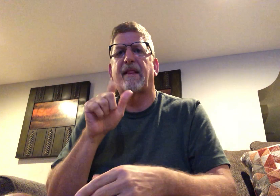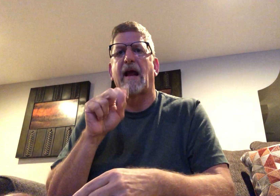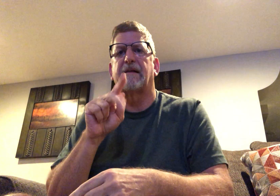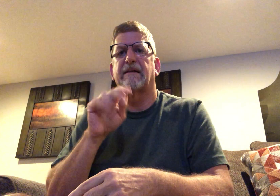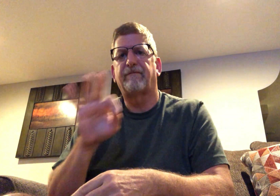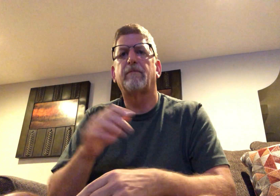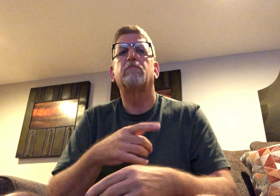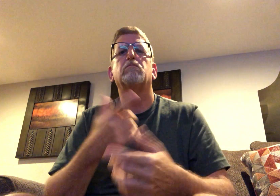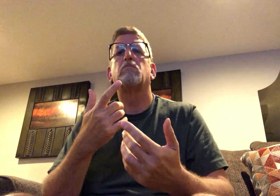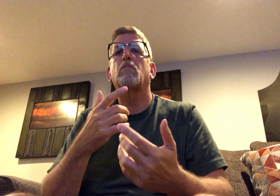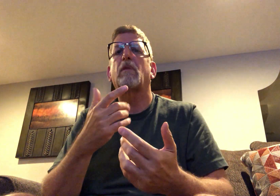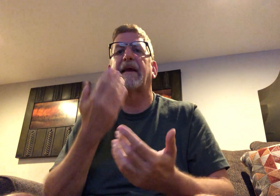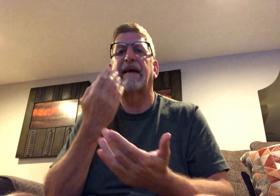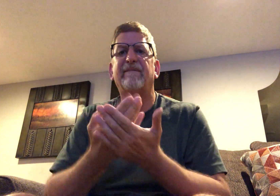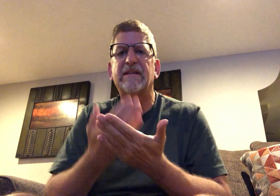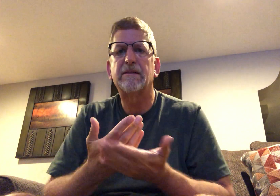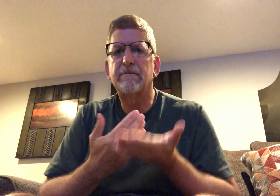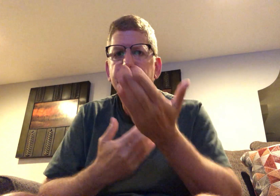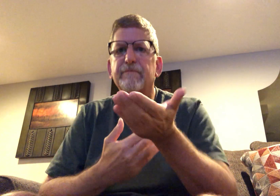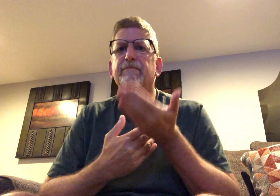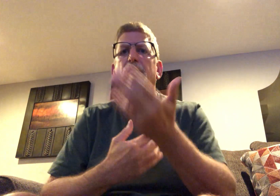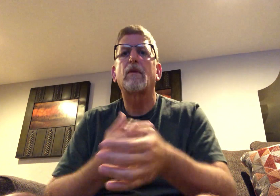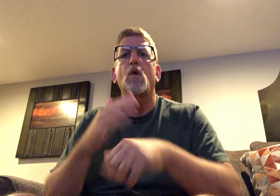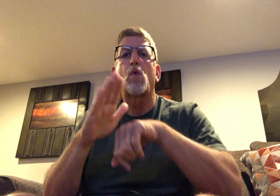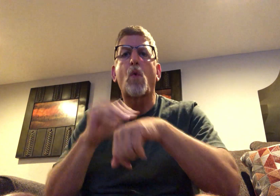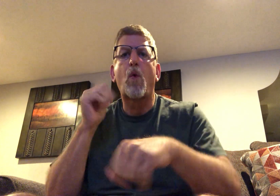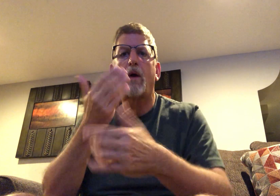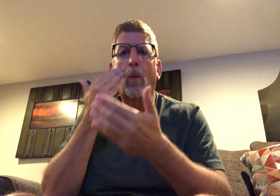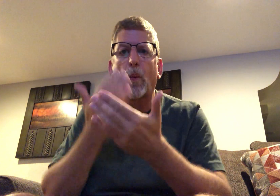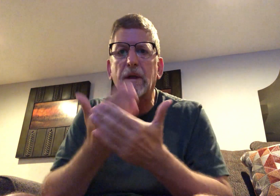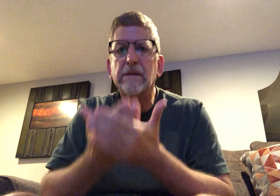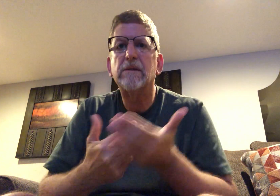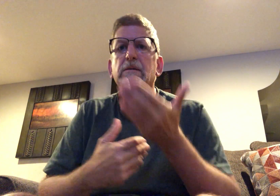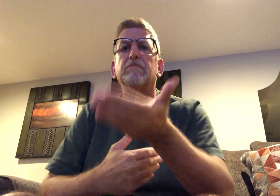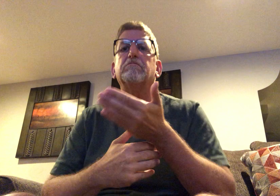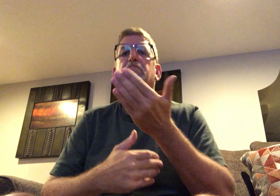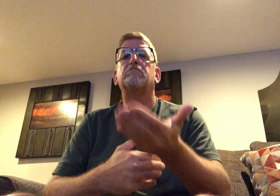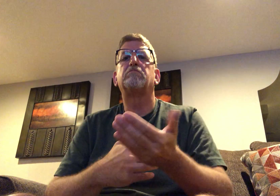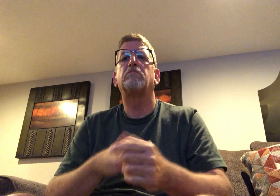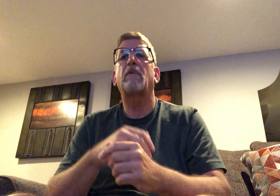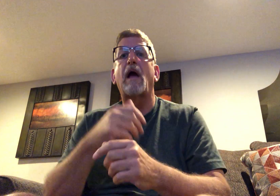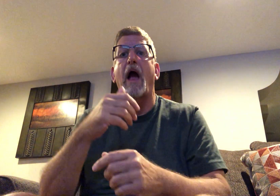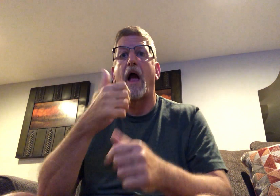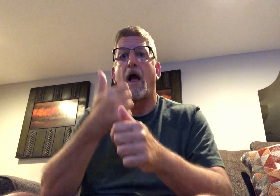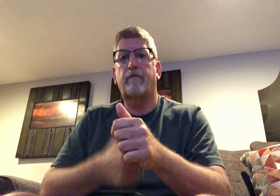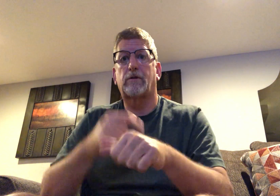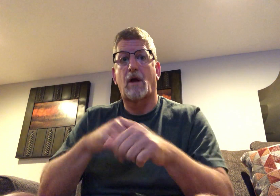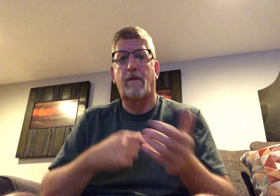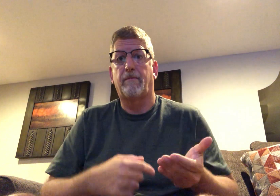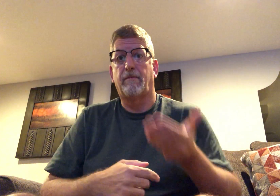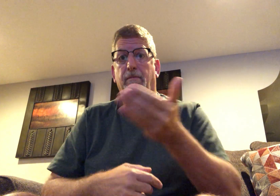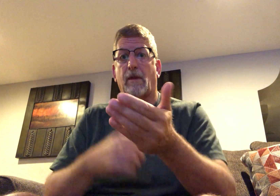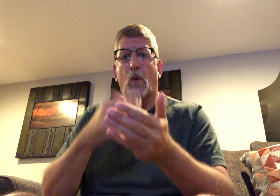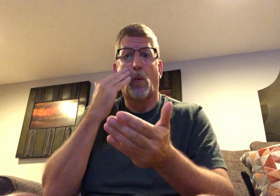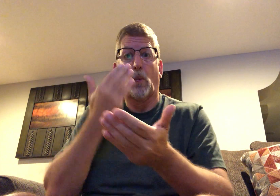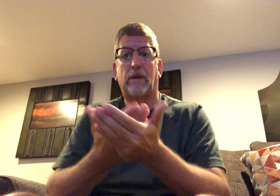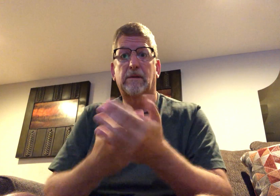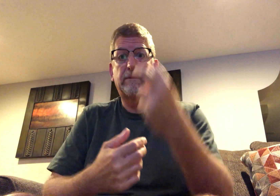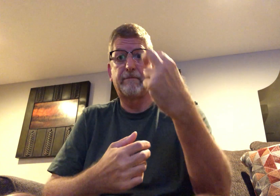on that urgent complaint about President Trump. It involves Ukraine. This comes from the Washington Post. You might remember